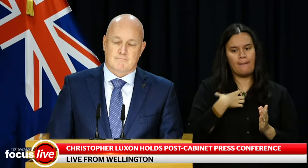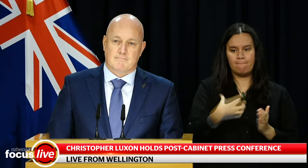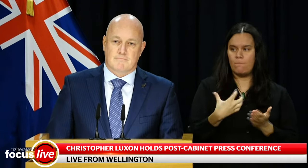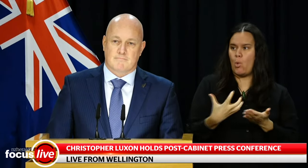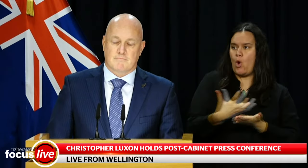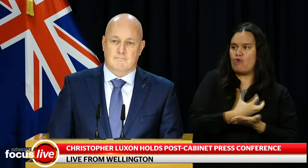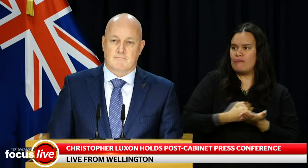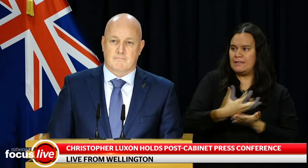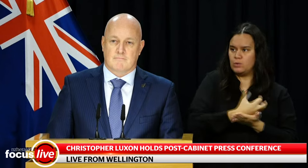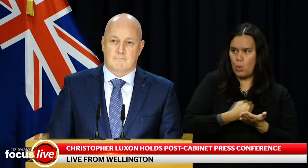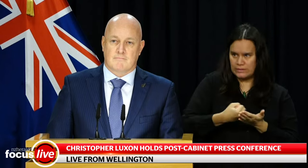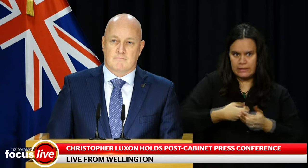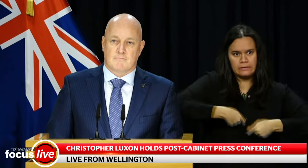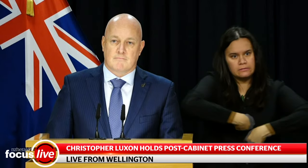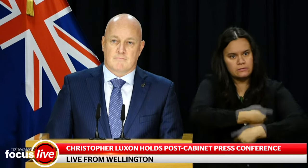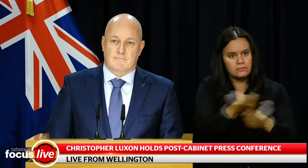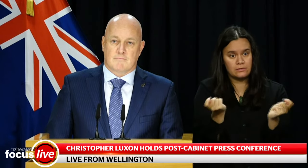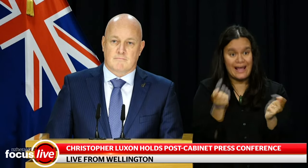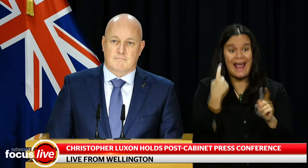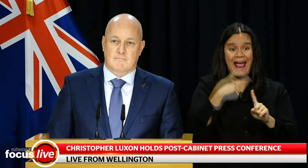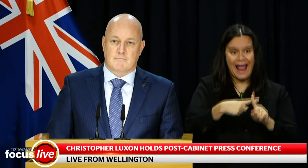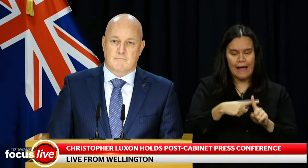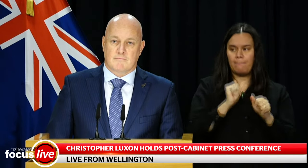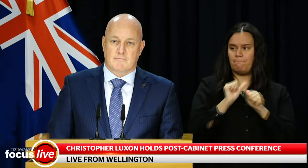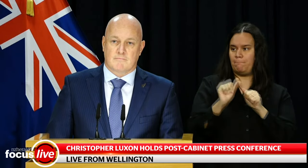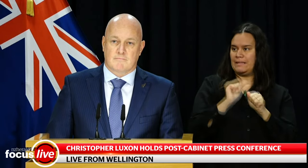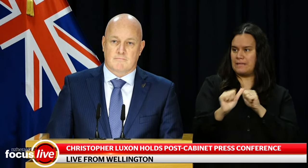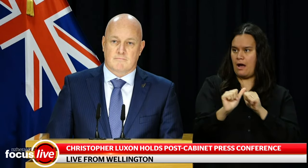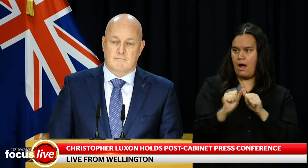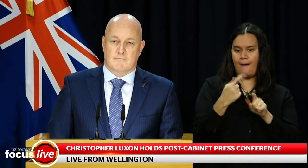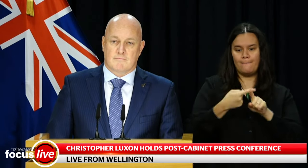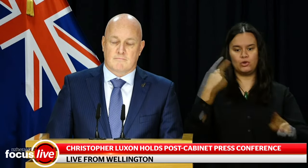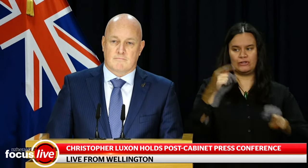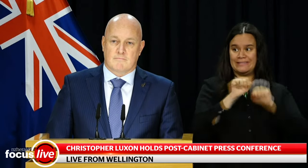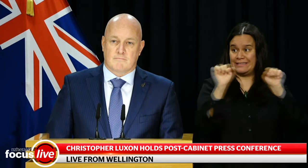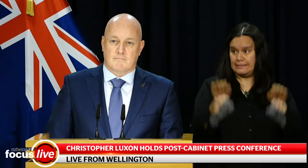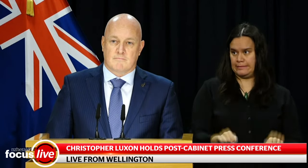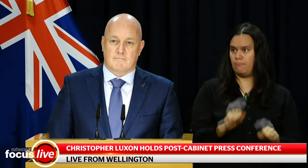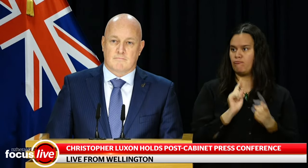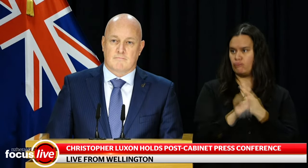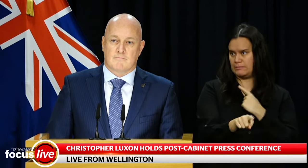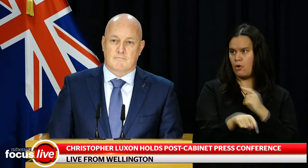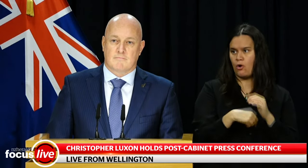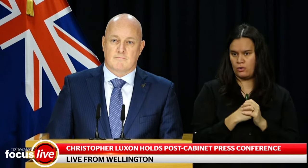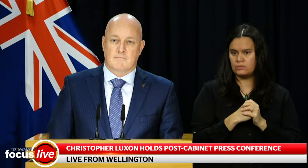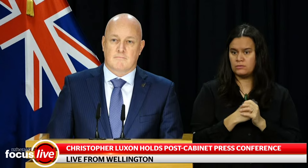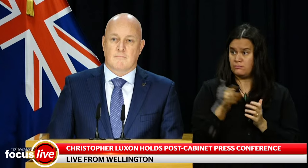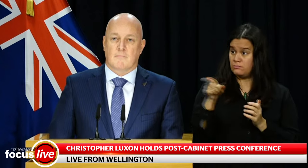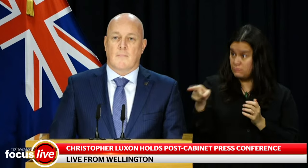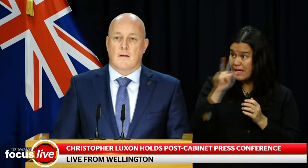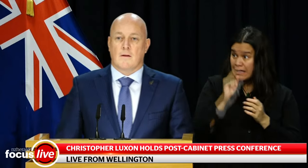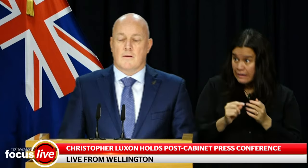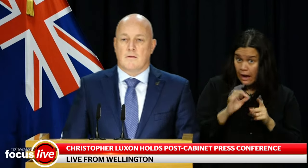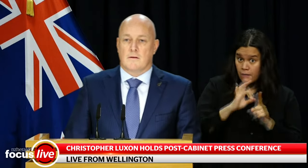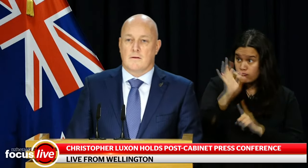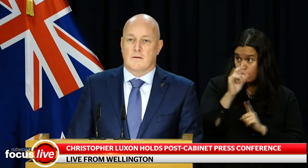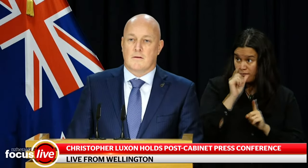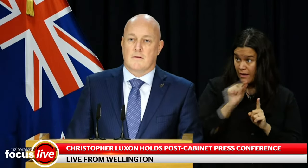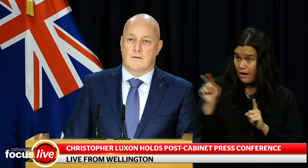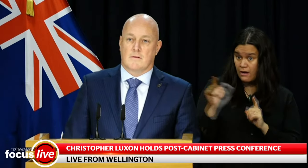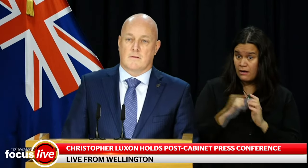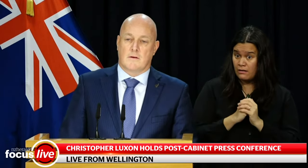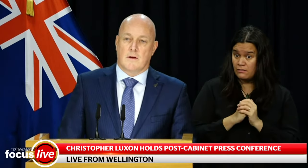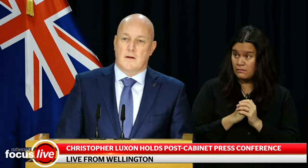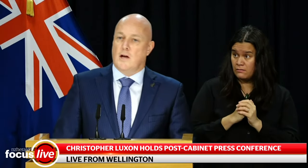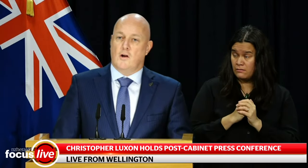emergency management system. Is your government willing to make the financial investment needed to make the country better prepared for